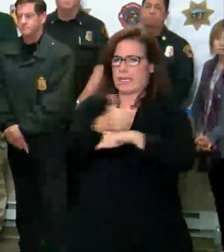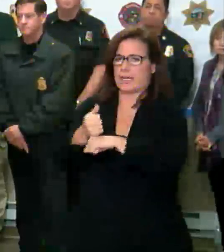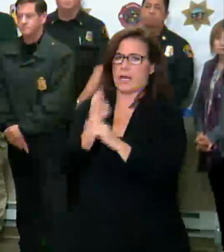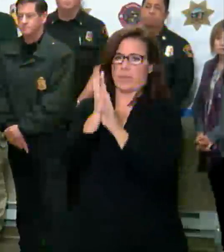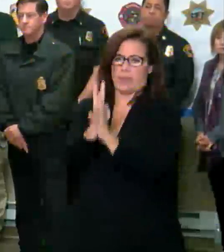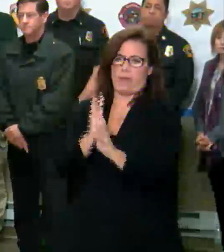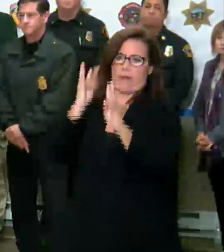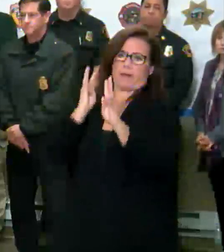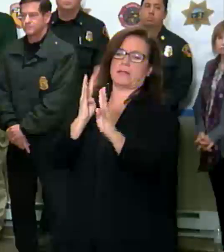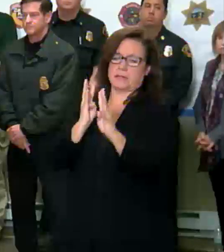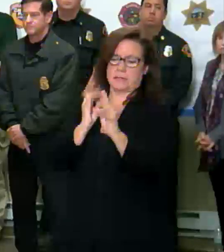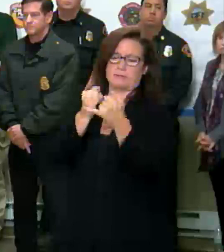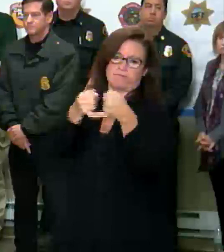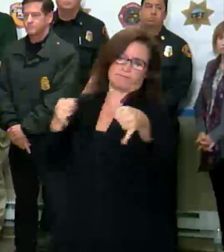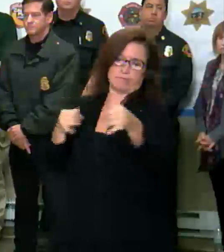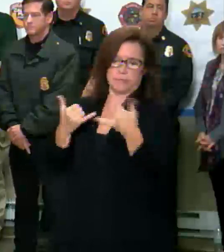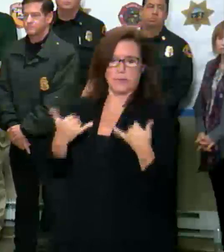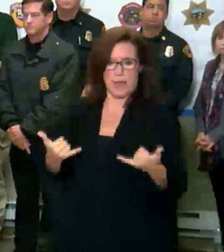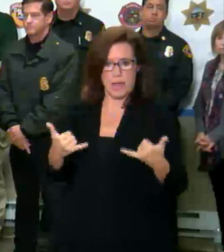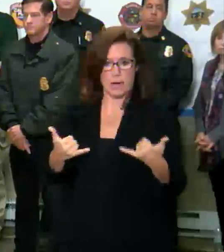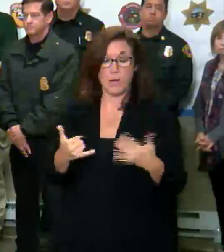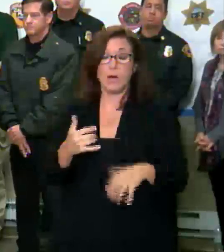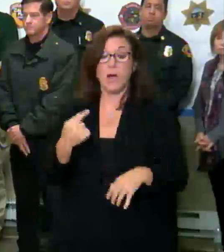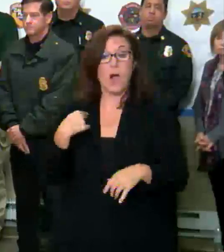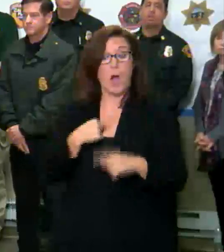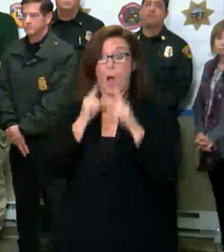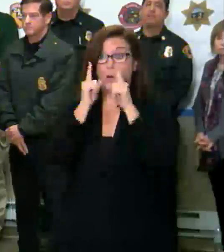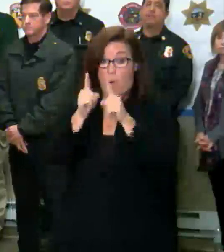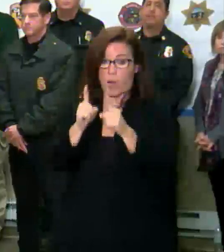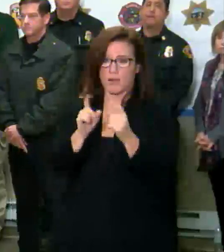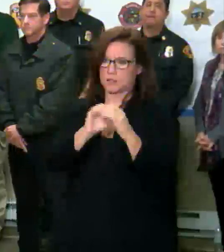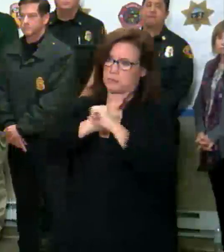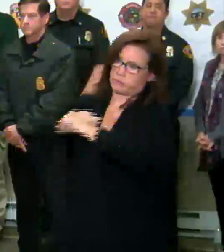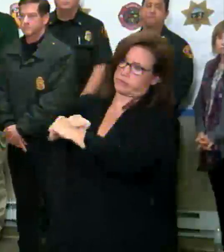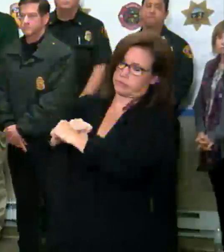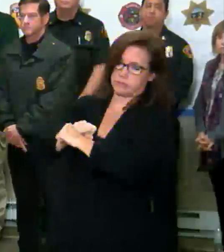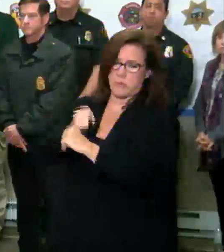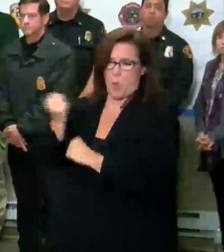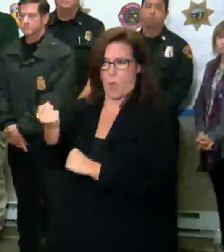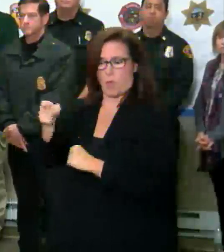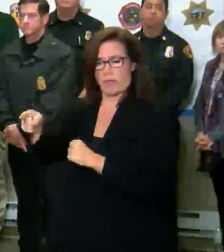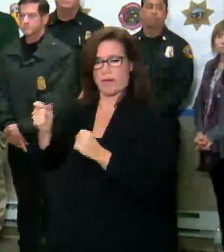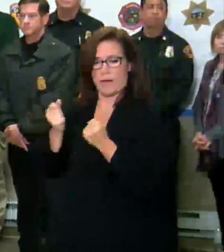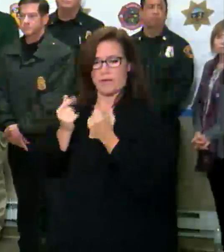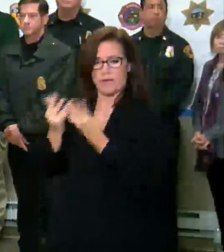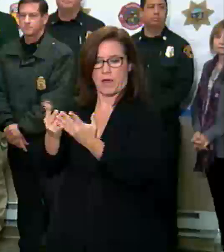now, and the benchmark is to hold it where it's at.